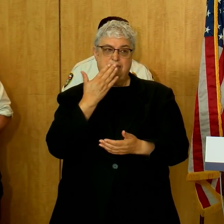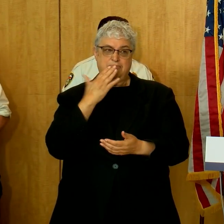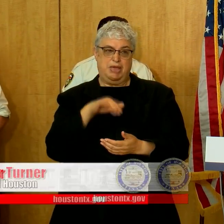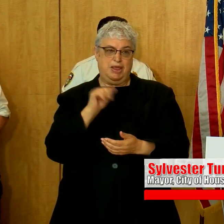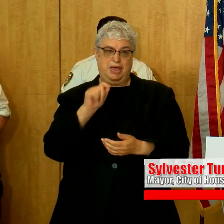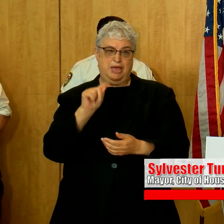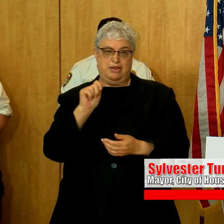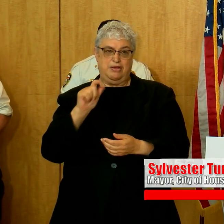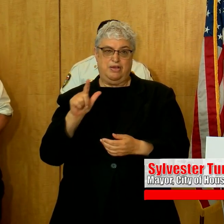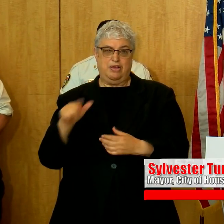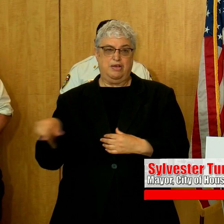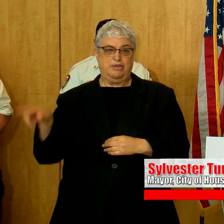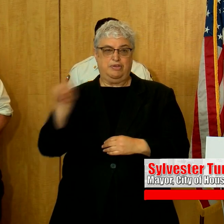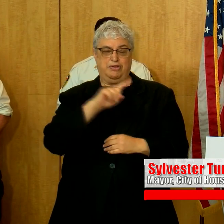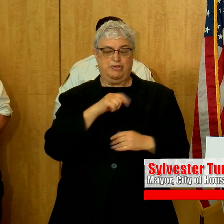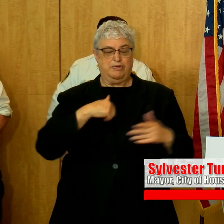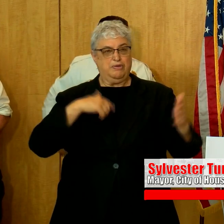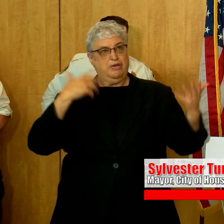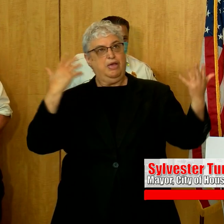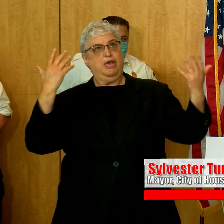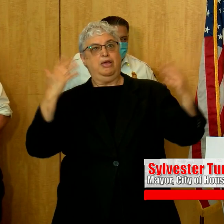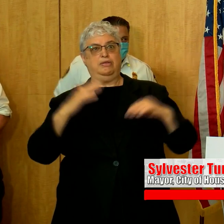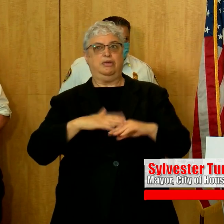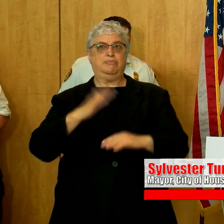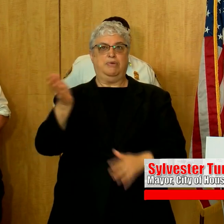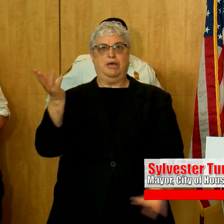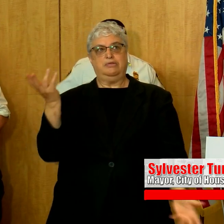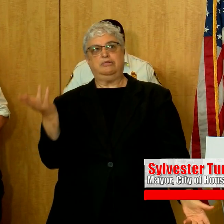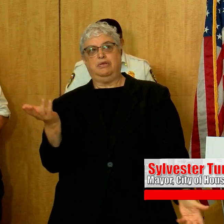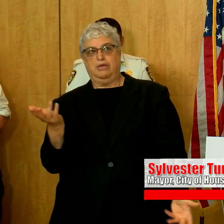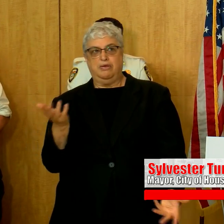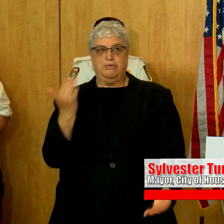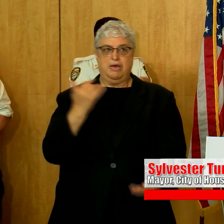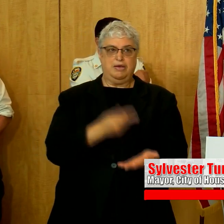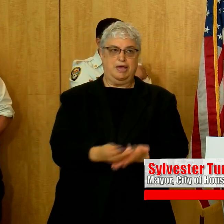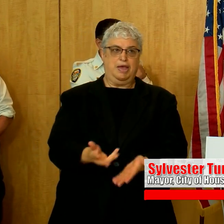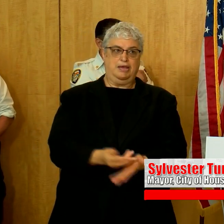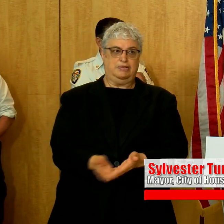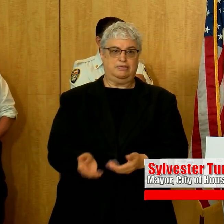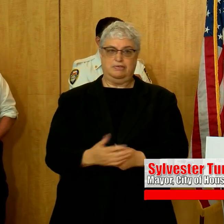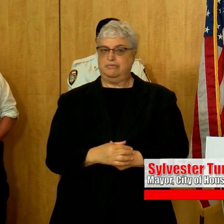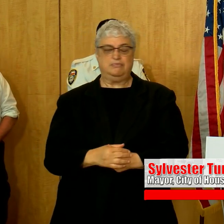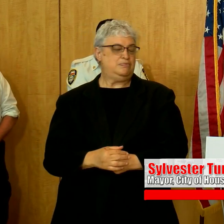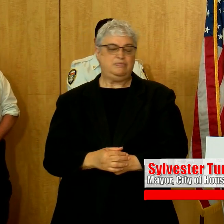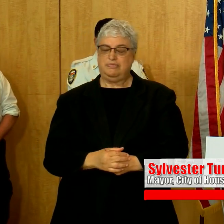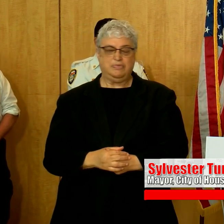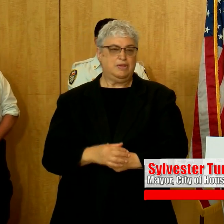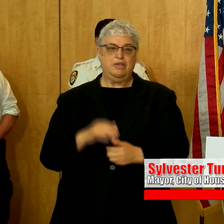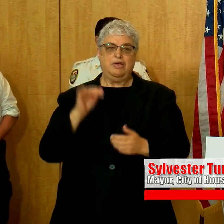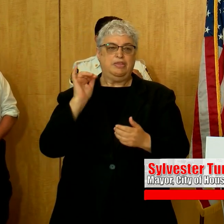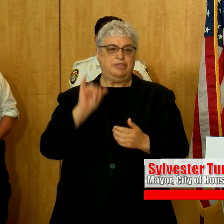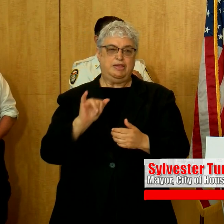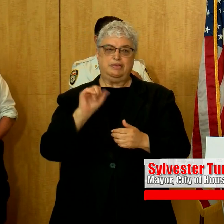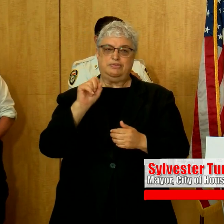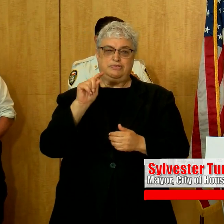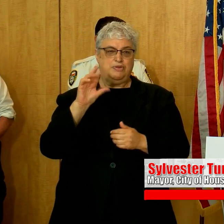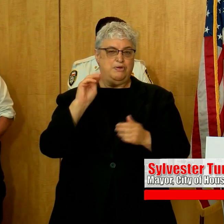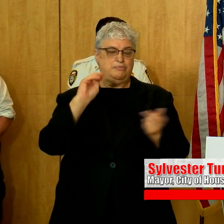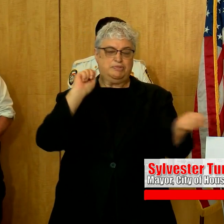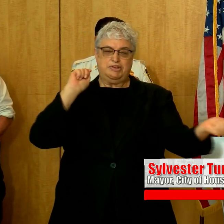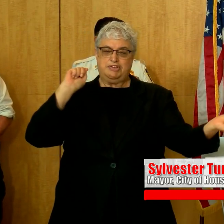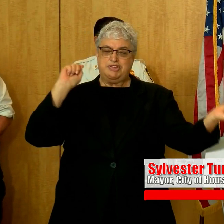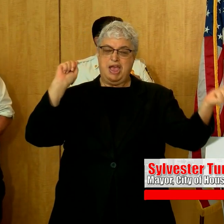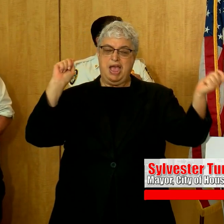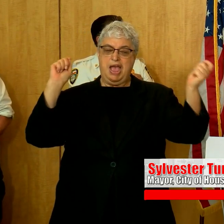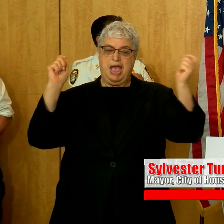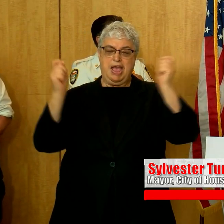all, and you all made too much of a fuss. Well, let me tell you, these storms rapidly intensify, and